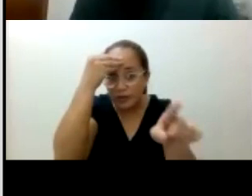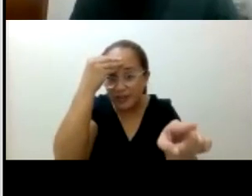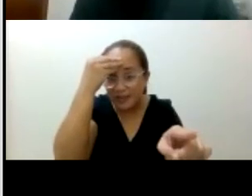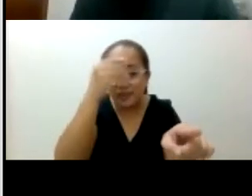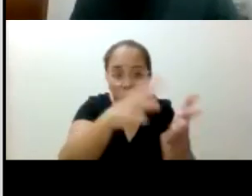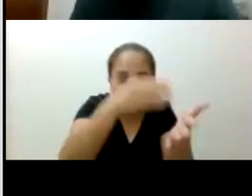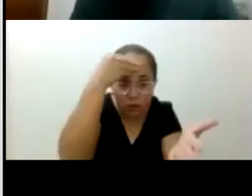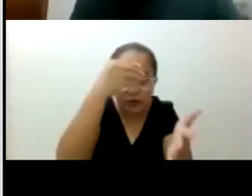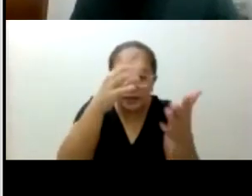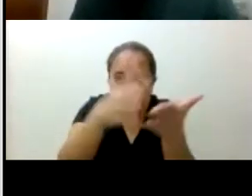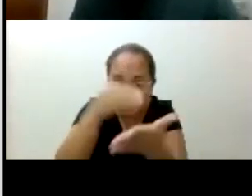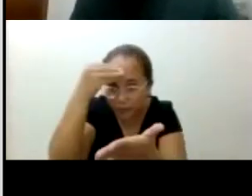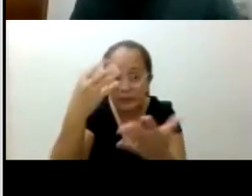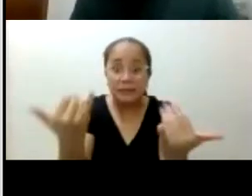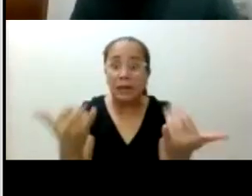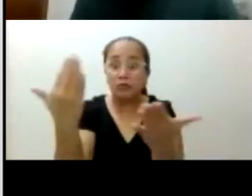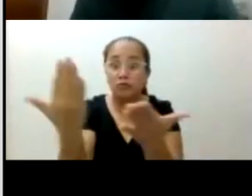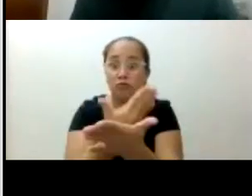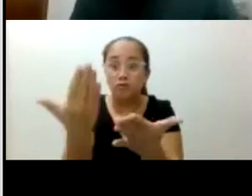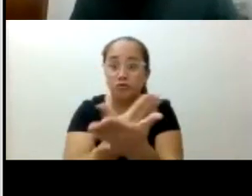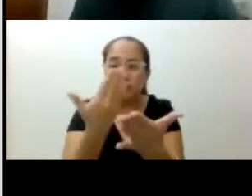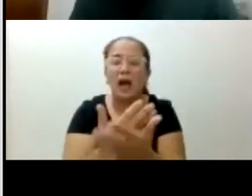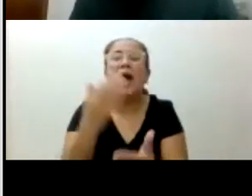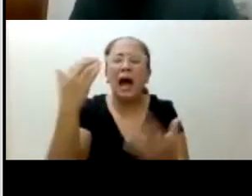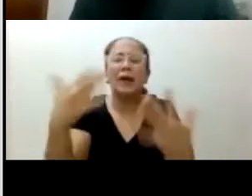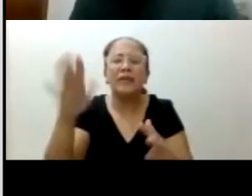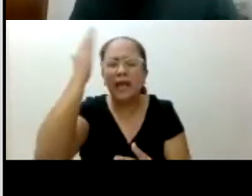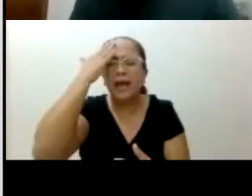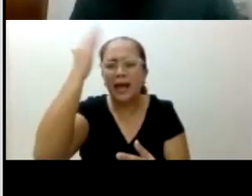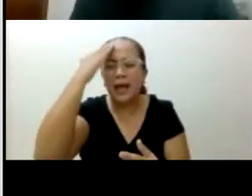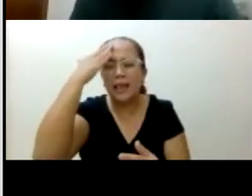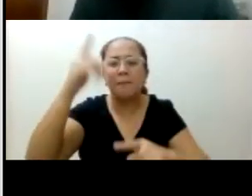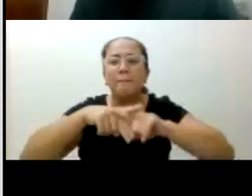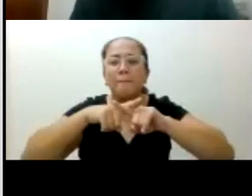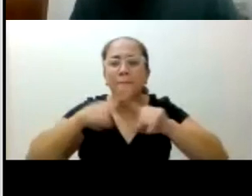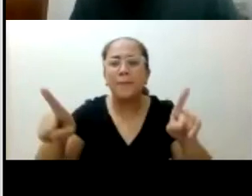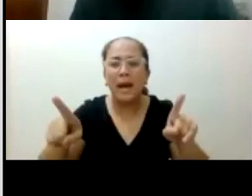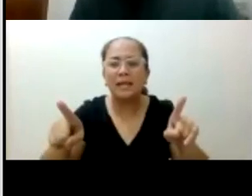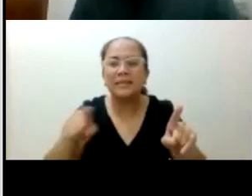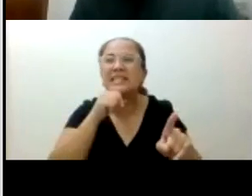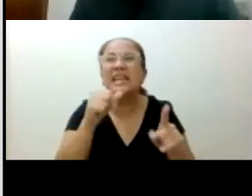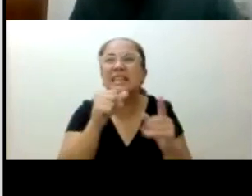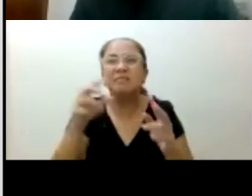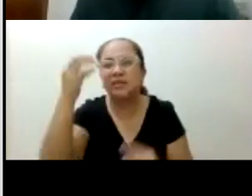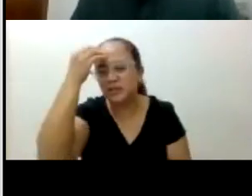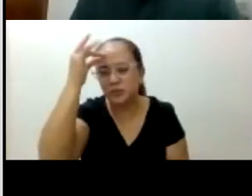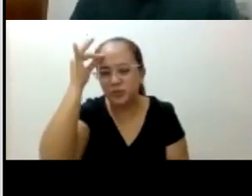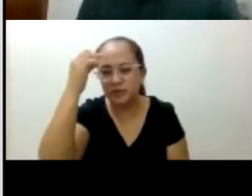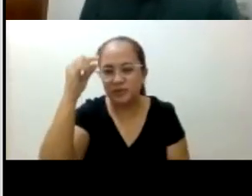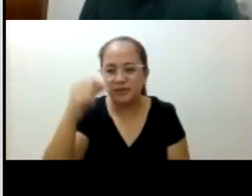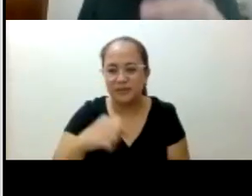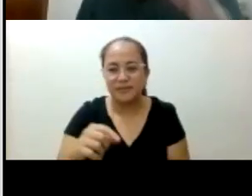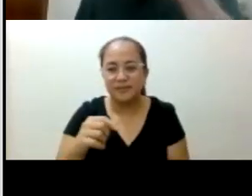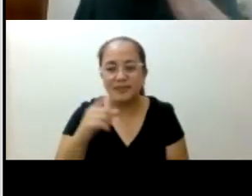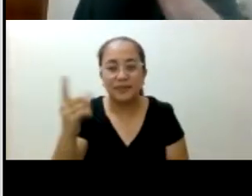So now you learned something new. Well, actually you knew it, but you weren't thinking about it. Okay, so